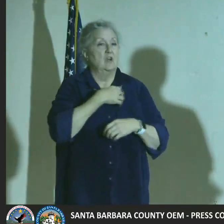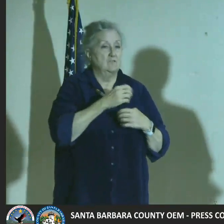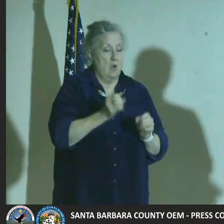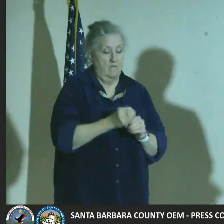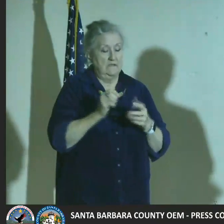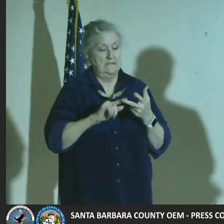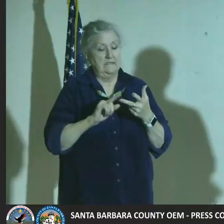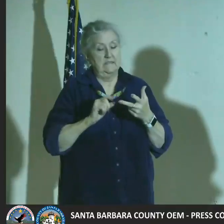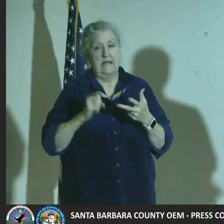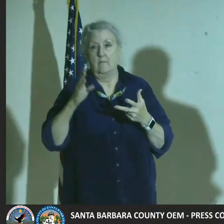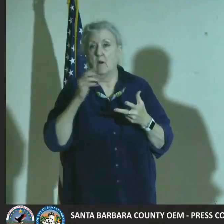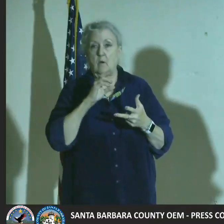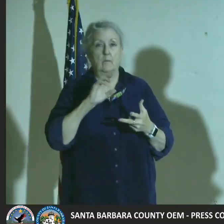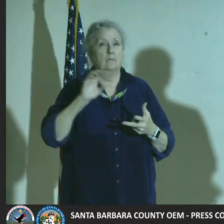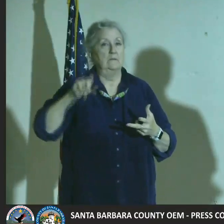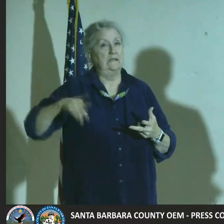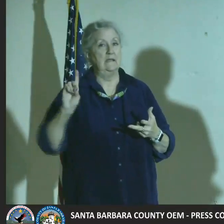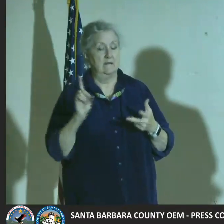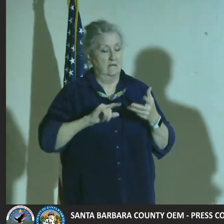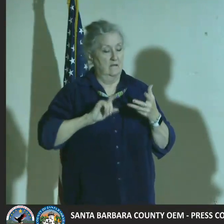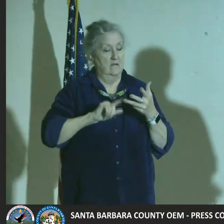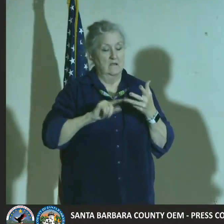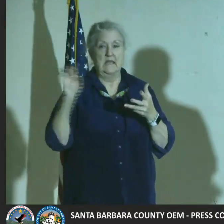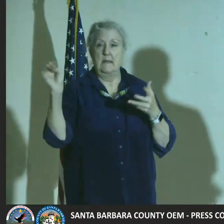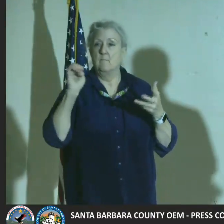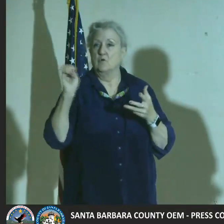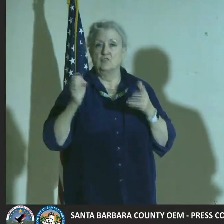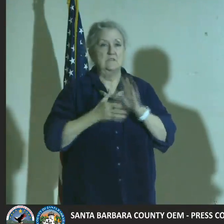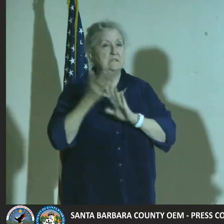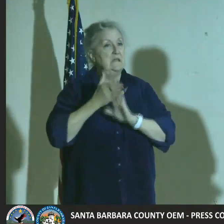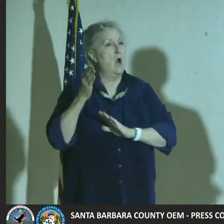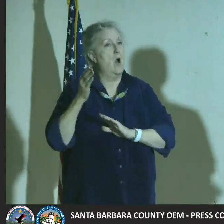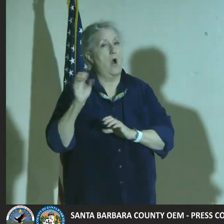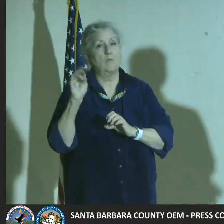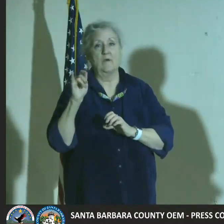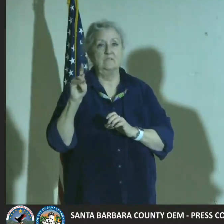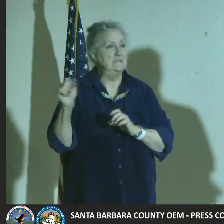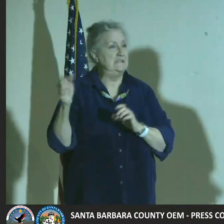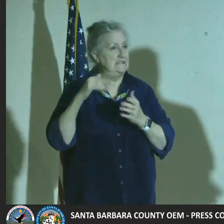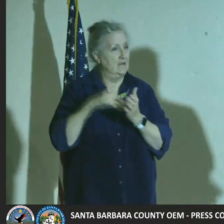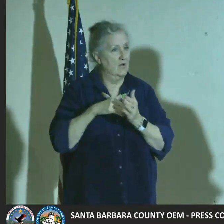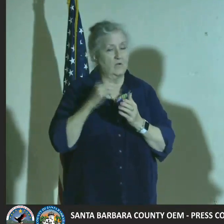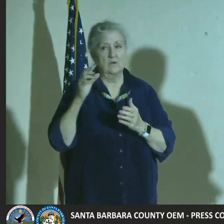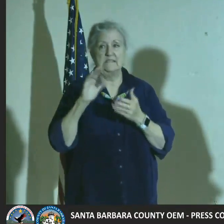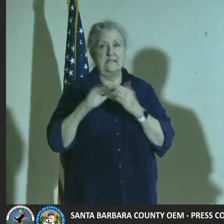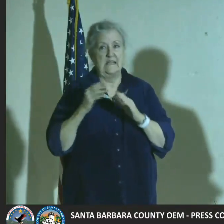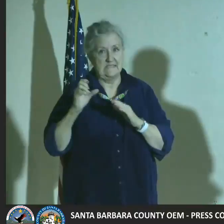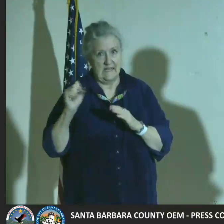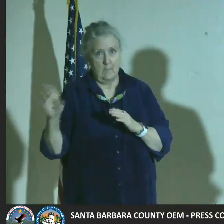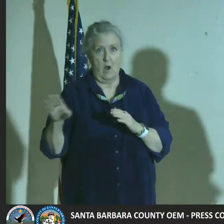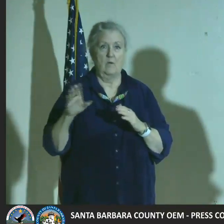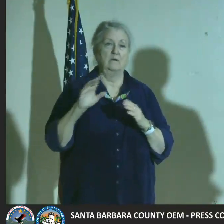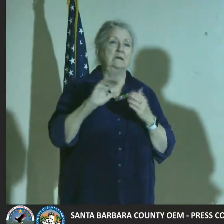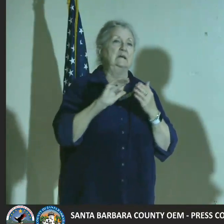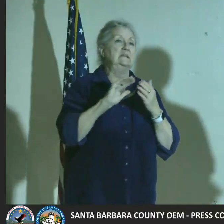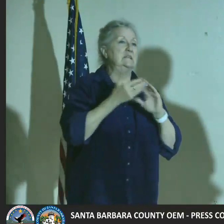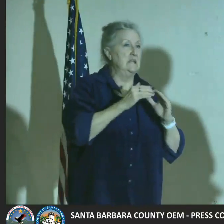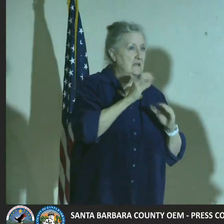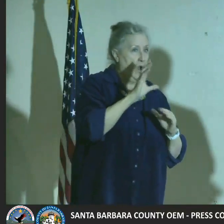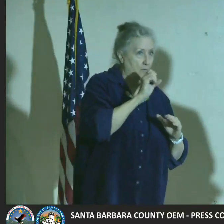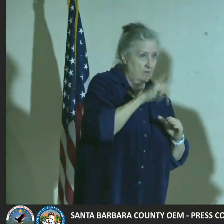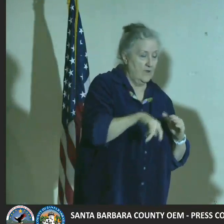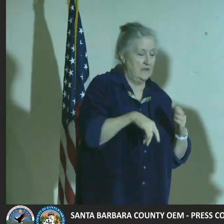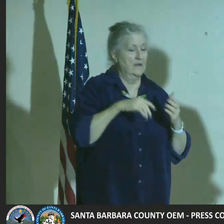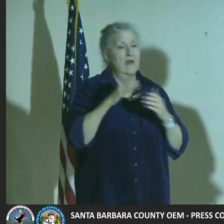Police Department, the Emergency Operations Centers of the City of Santa Barbara, City of Carpinteria, and County of